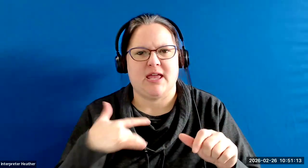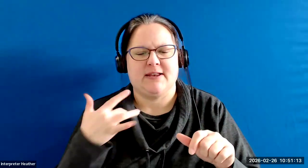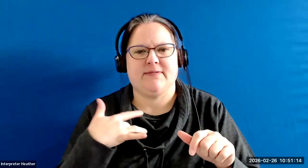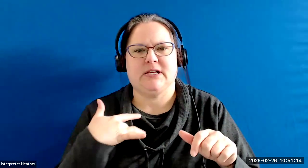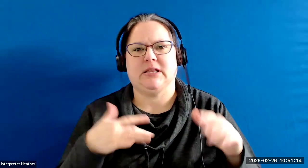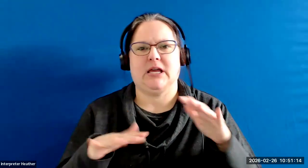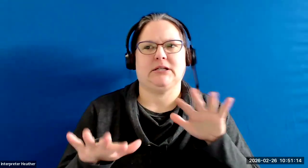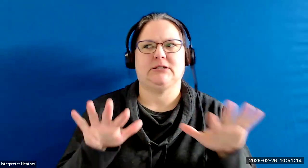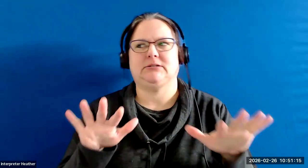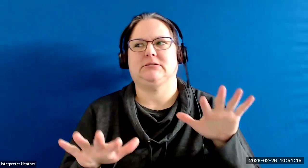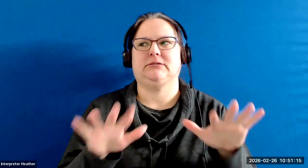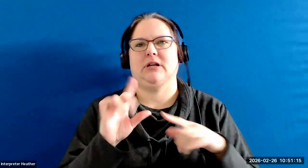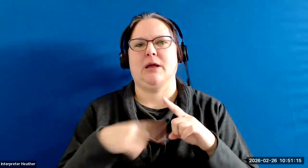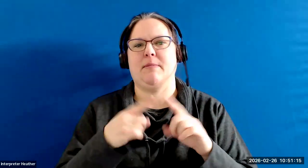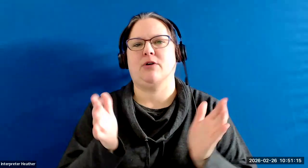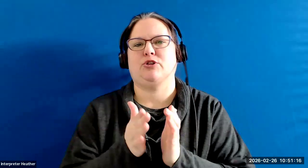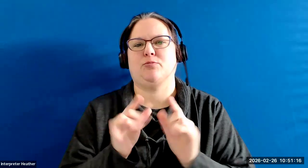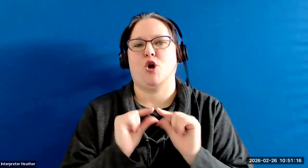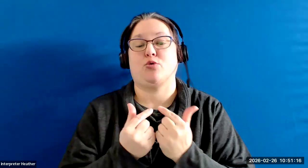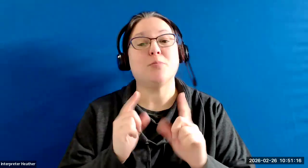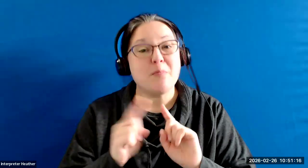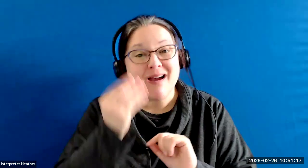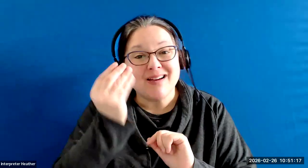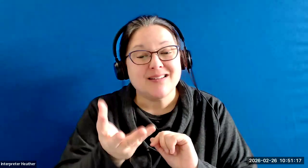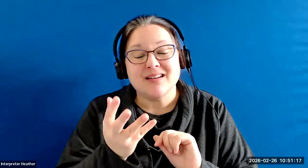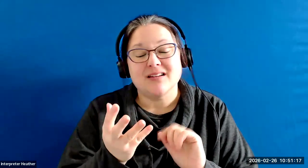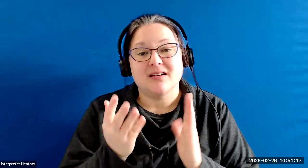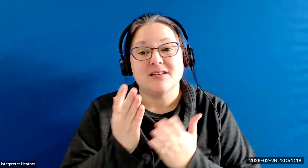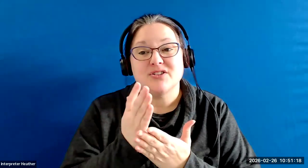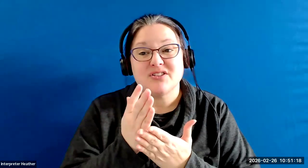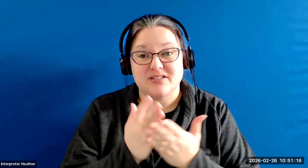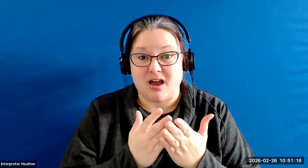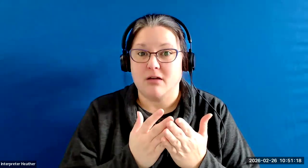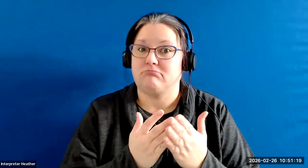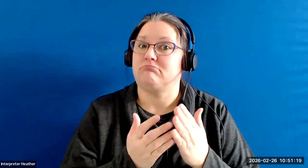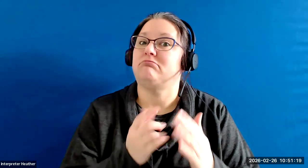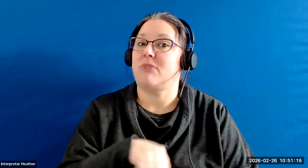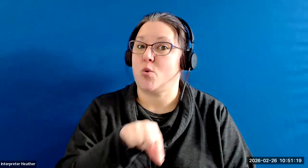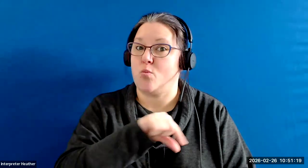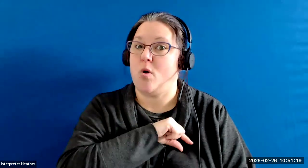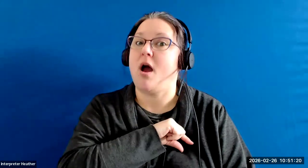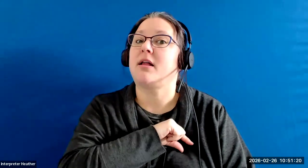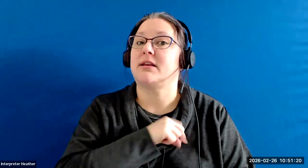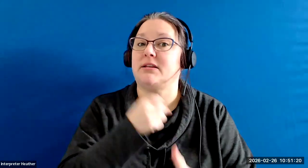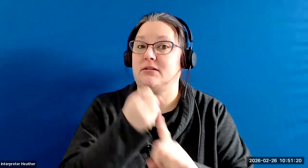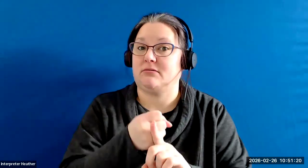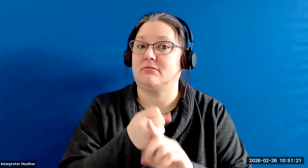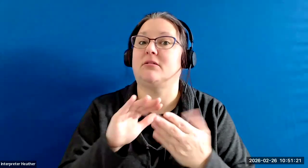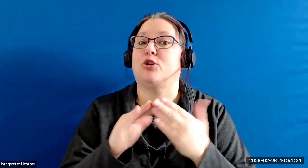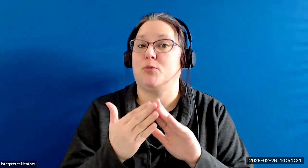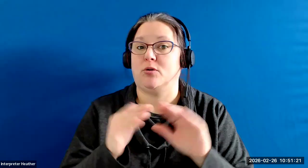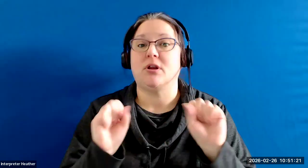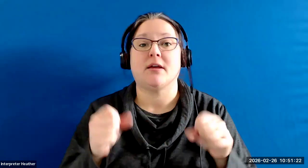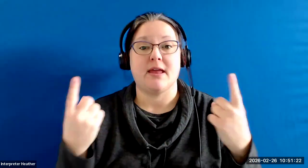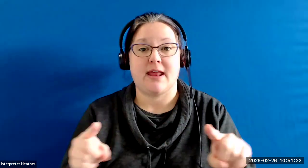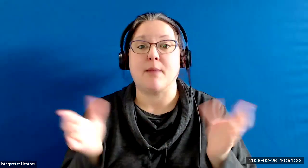about smaller groups, but some of the most quality and impactful community can be on a